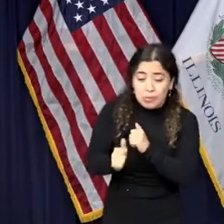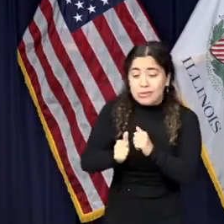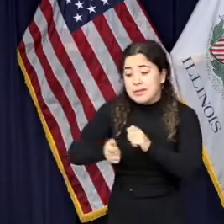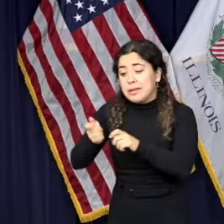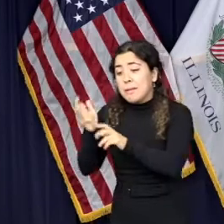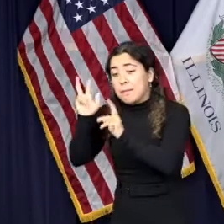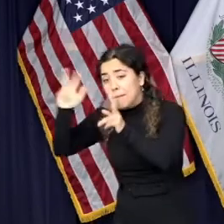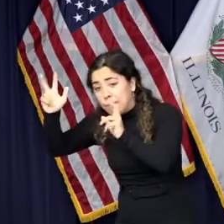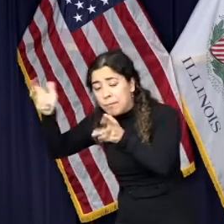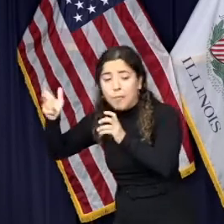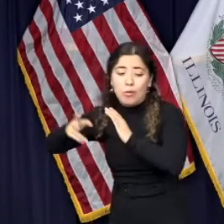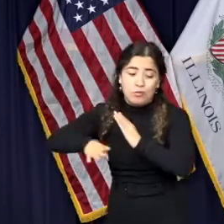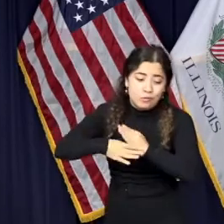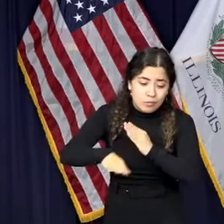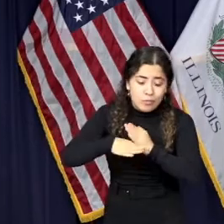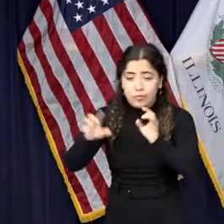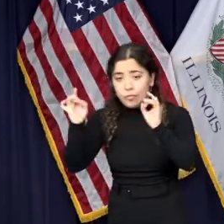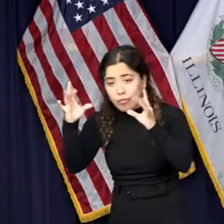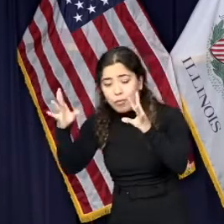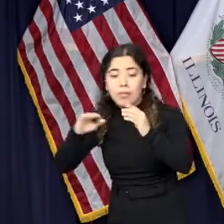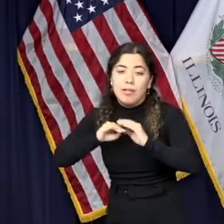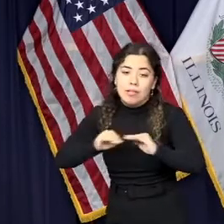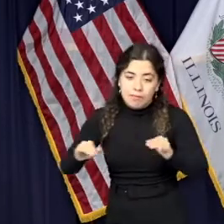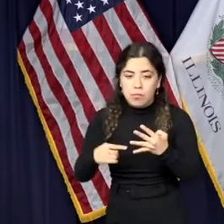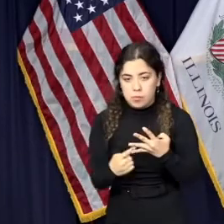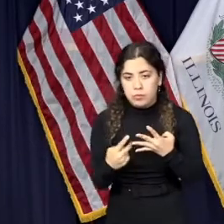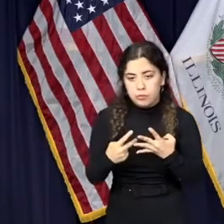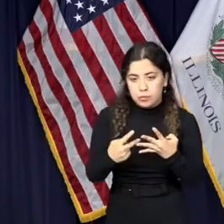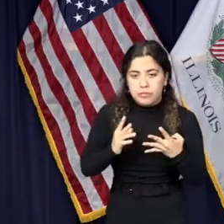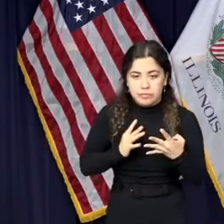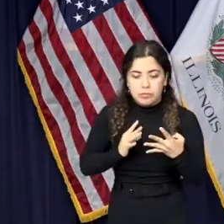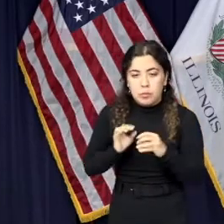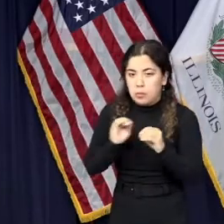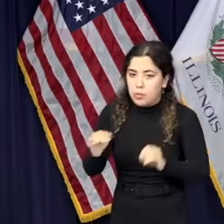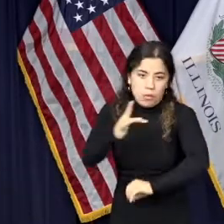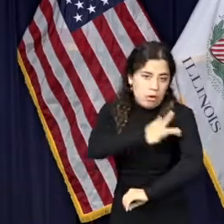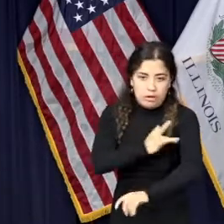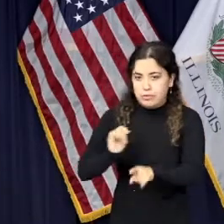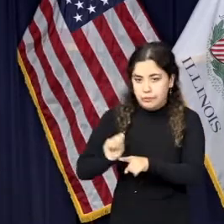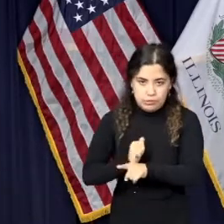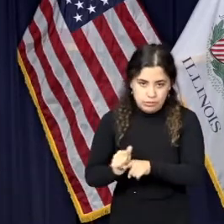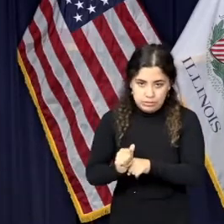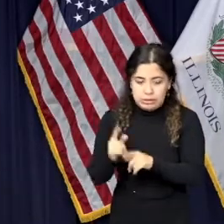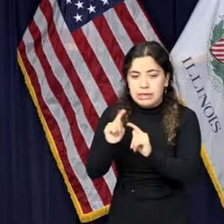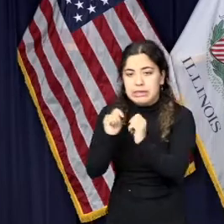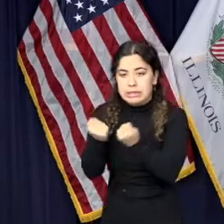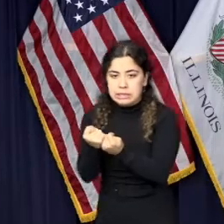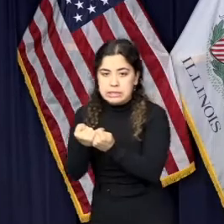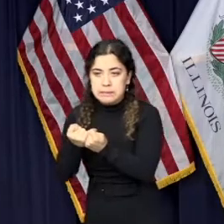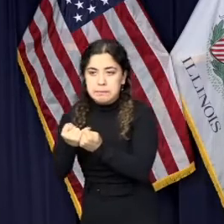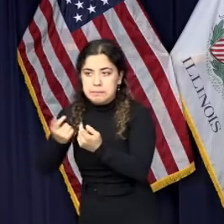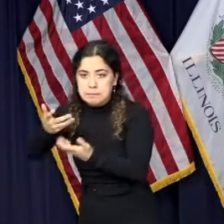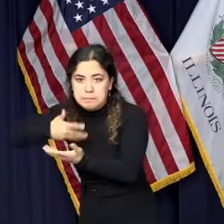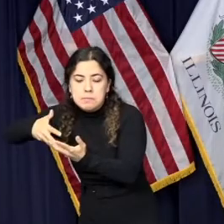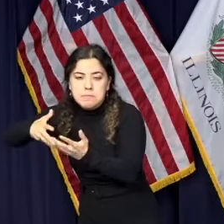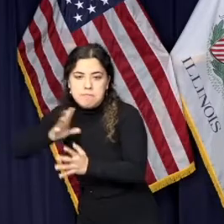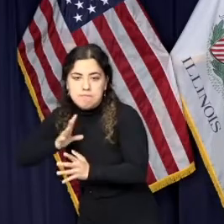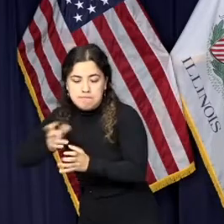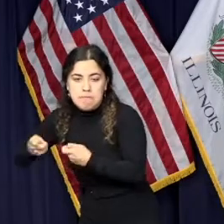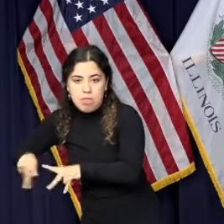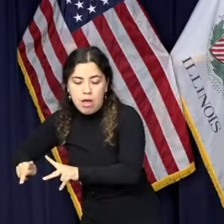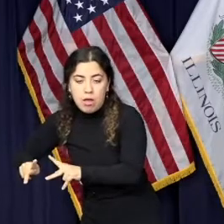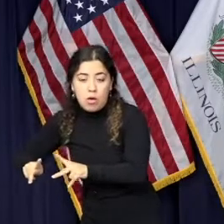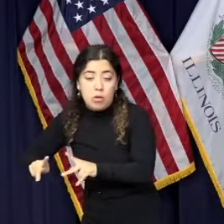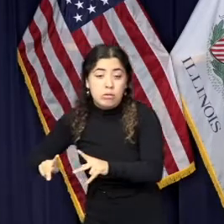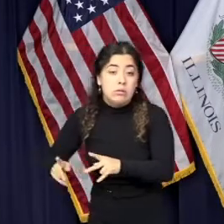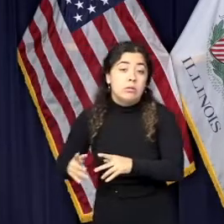volleyball can be played at levels 1 and 2 with no-contact practices and team scrimmages allowed. And higher-risk